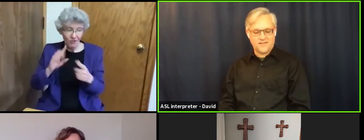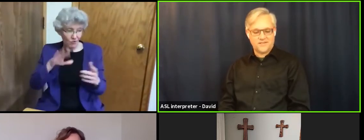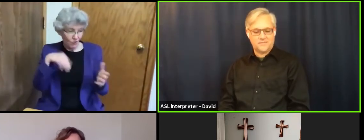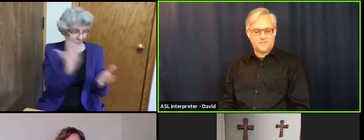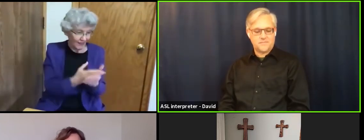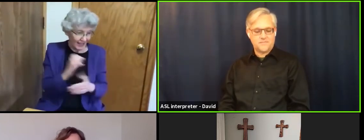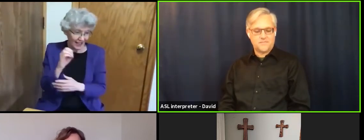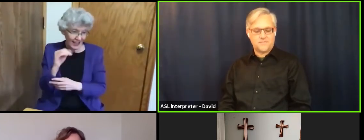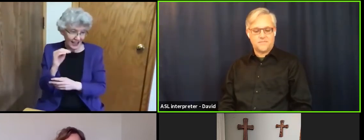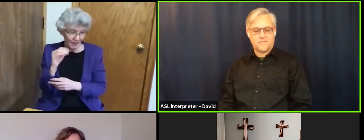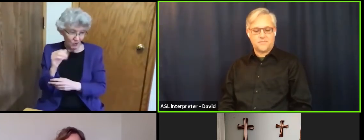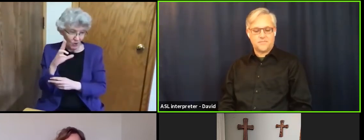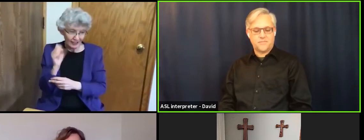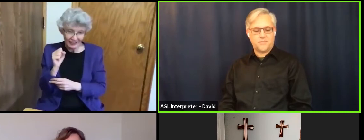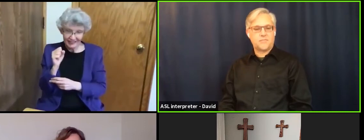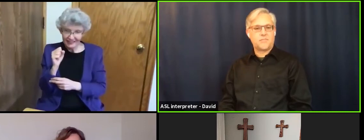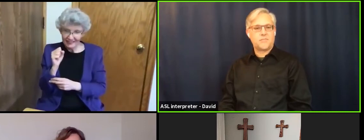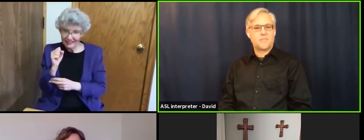their feelings.